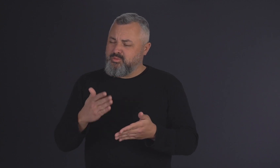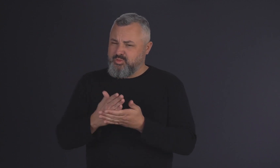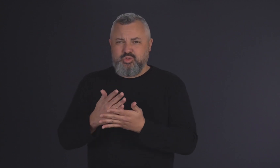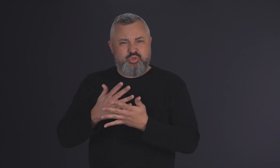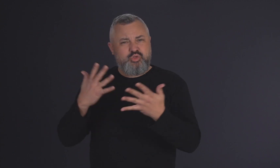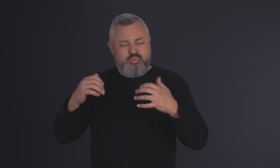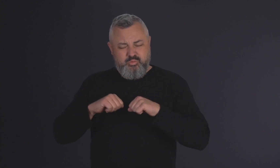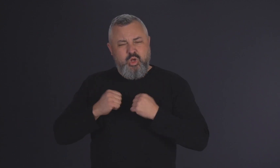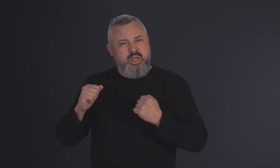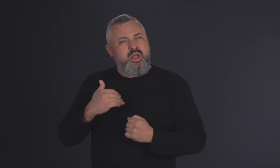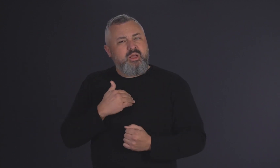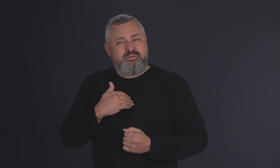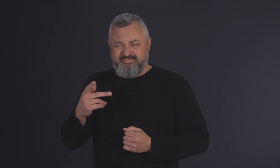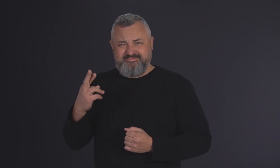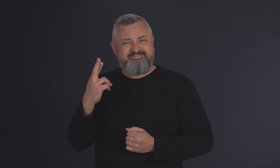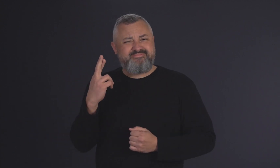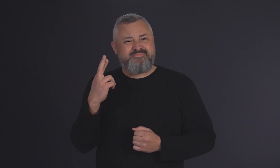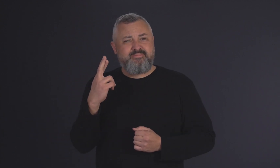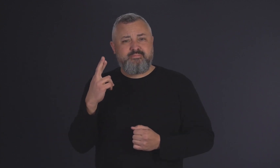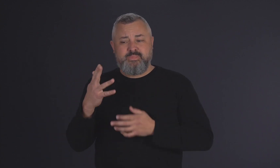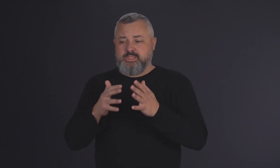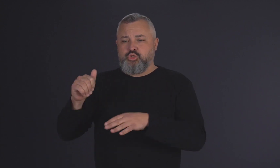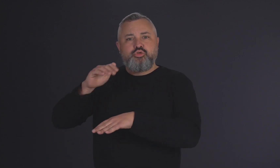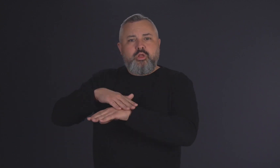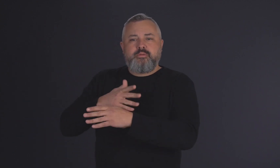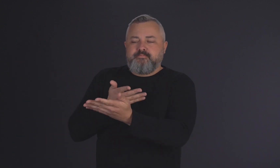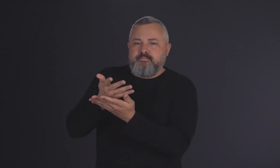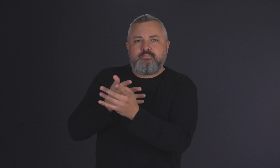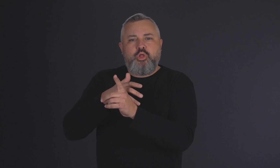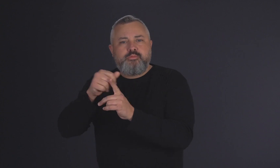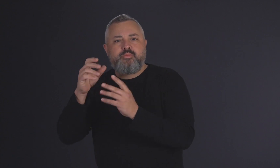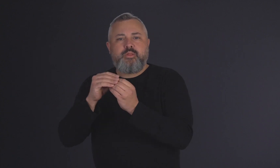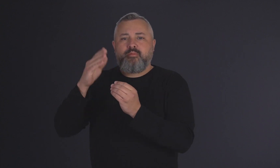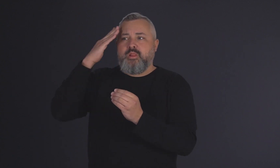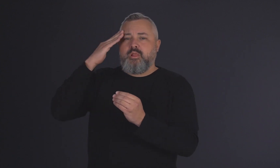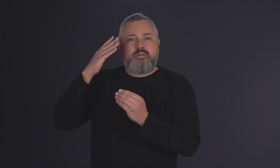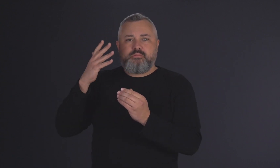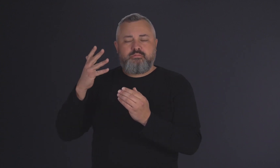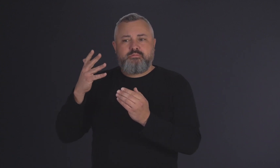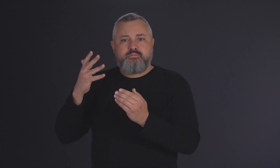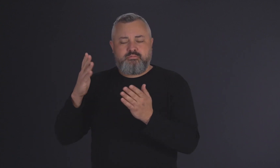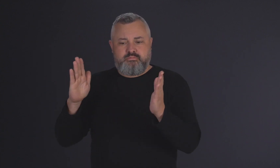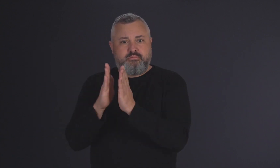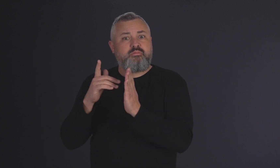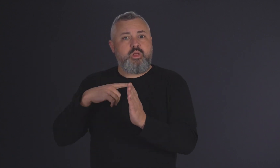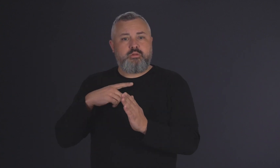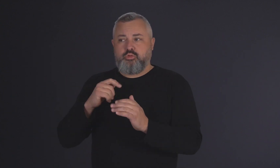It really is a heartbreaking story of a mother and a daughter who were so close and their time spent talking and spending time together